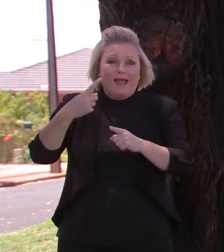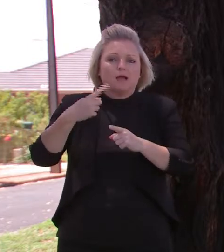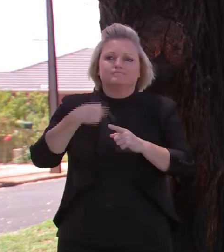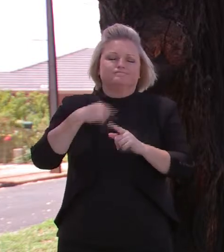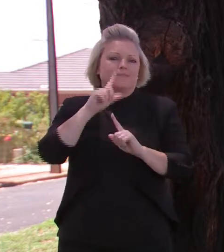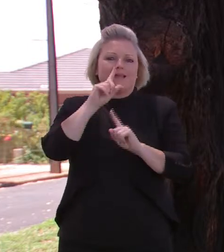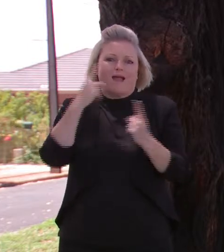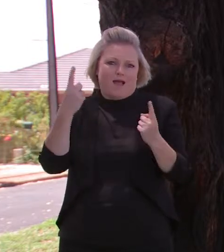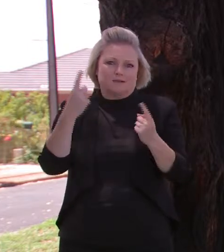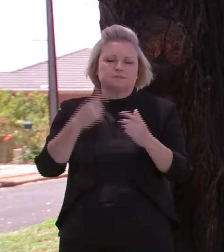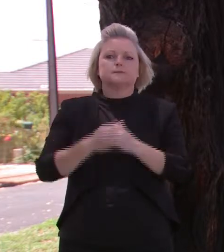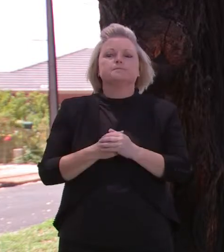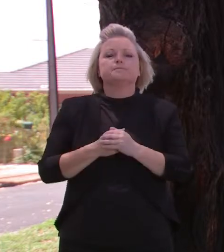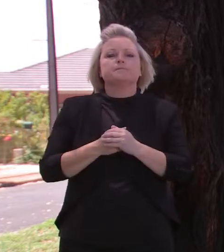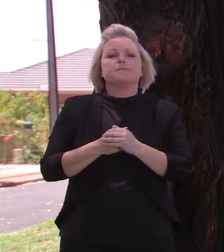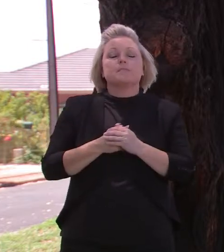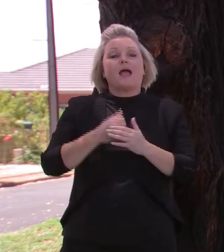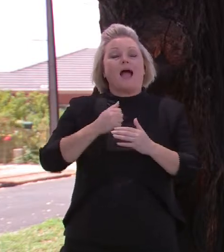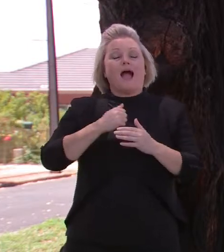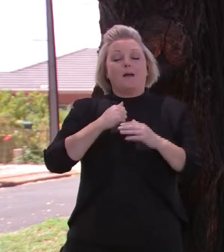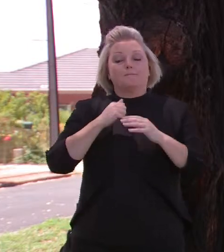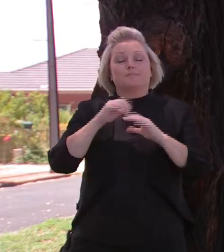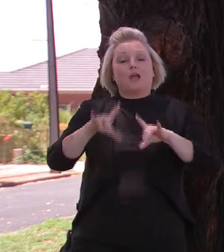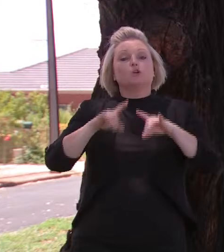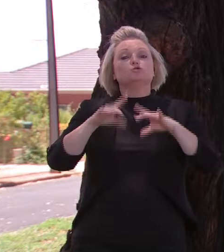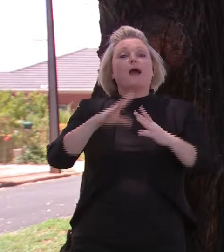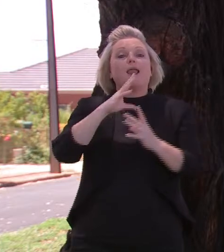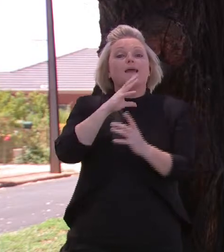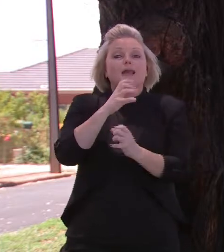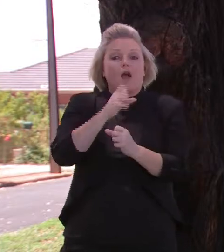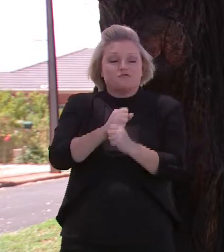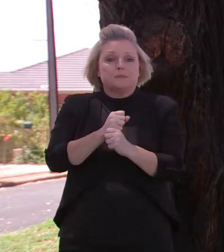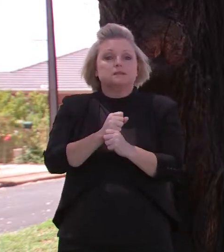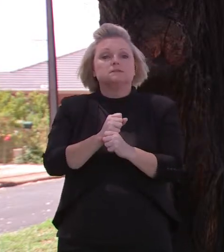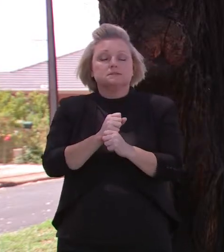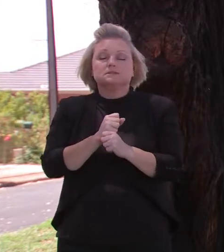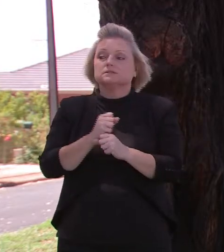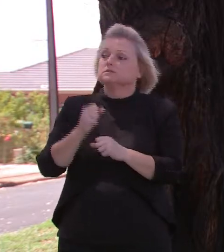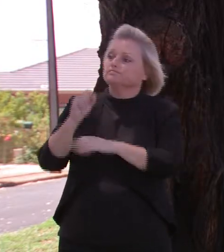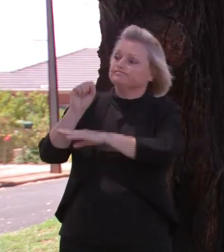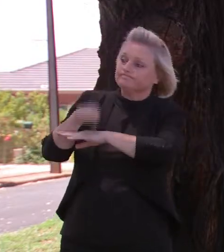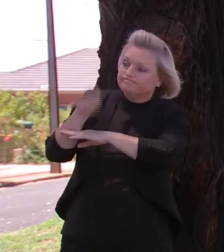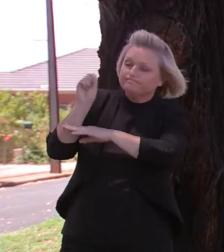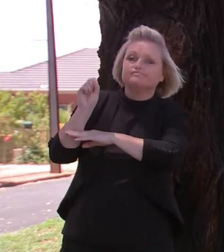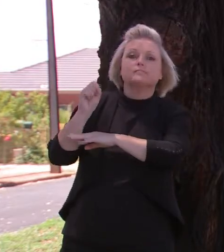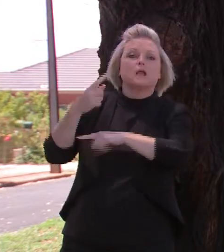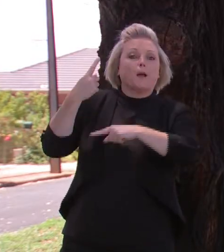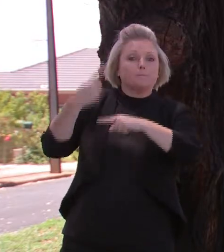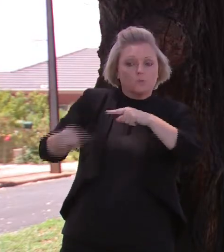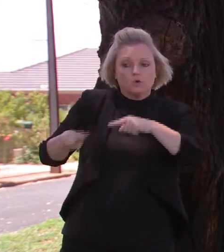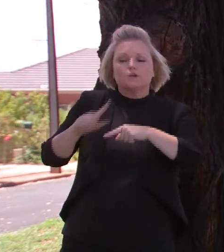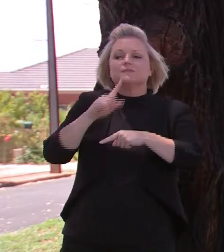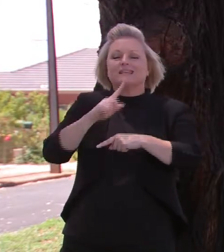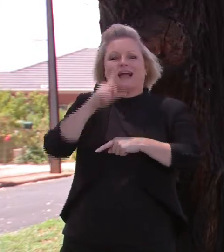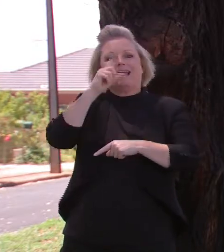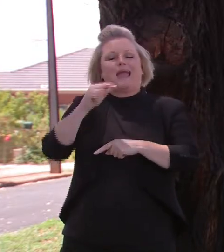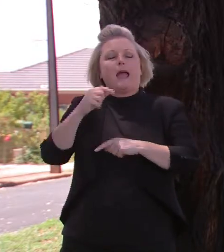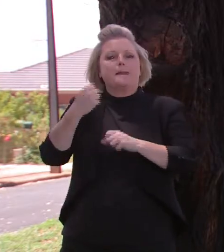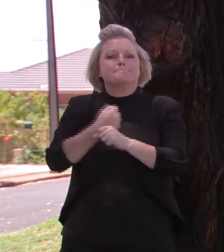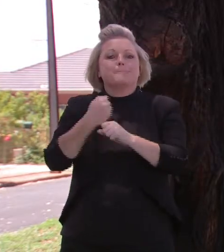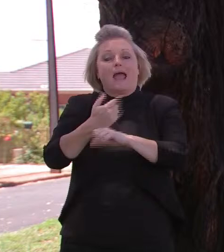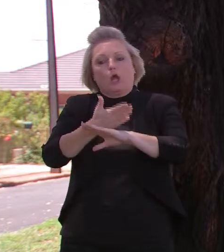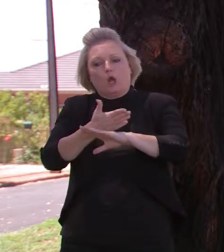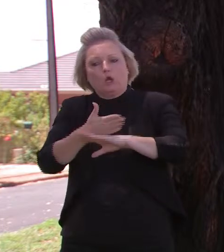federal regulator to set up an alternative heavy vehicle route from South Australia into the Northern Territory by a reasonably circuitous